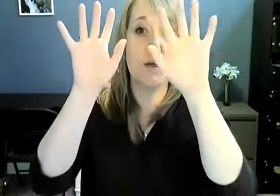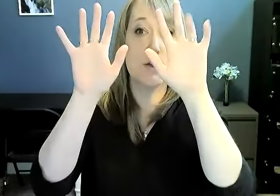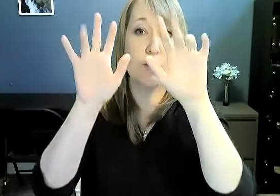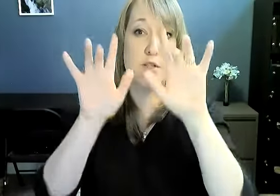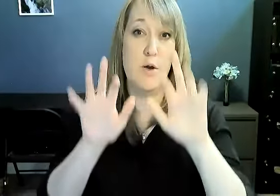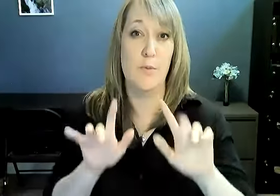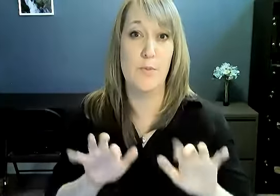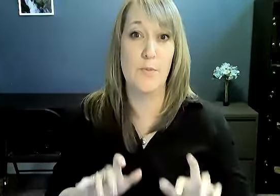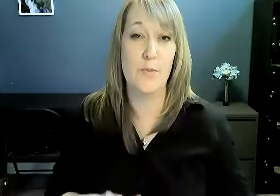Snow.